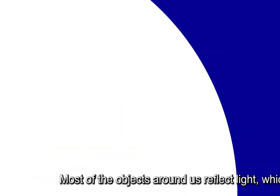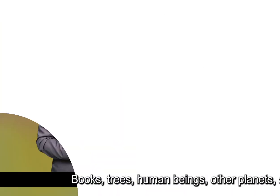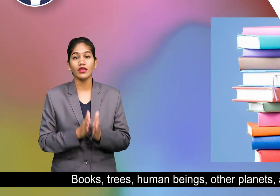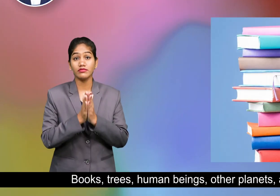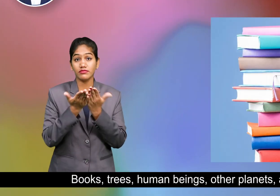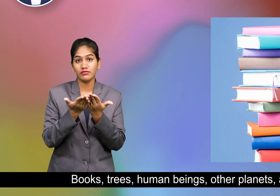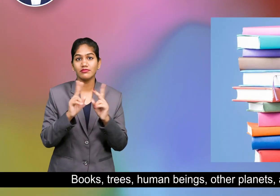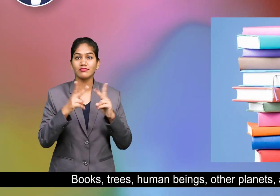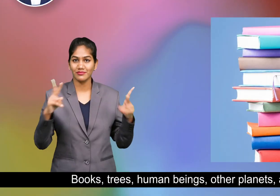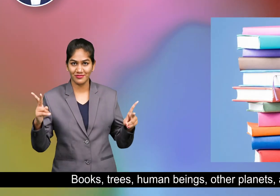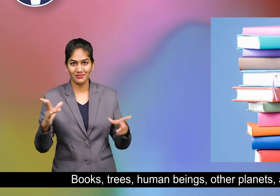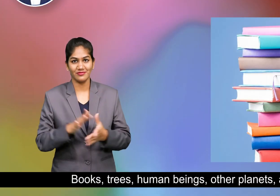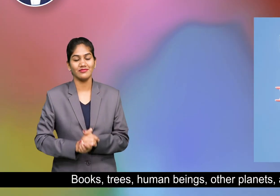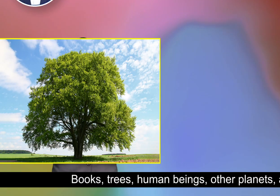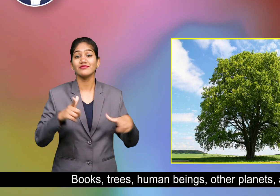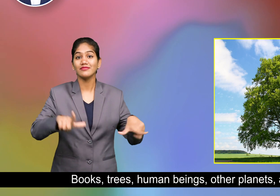Books,